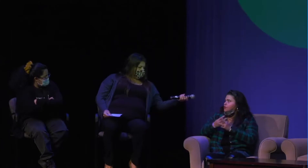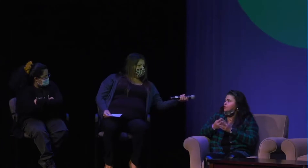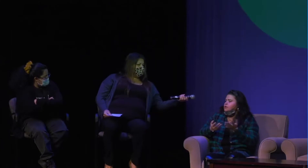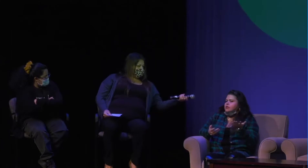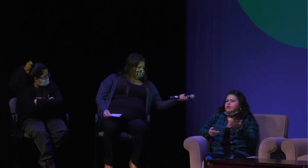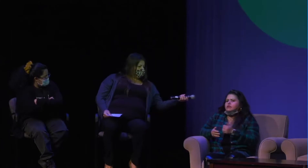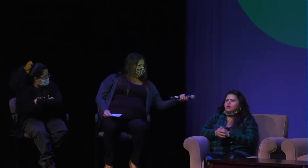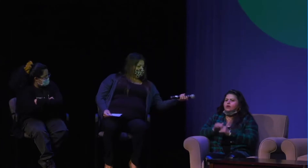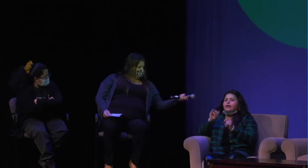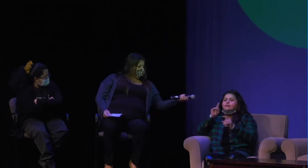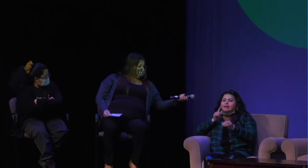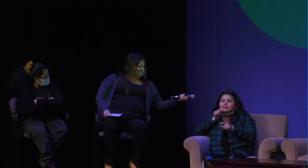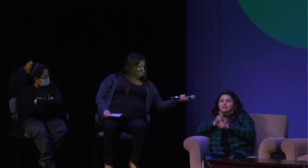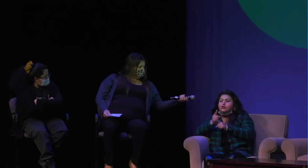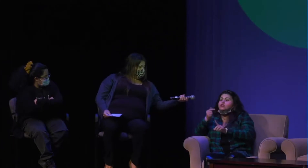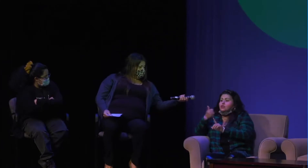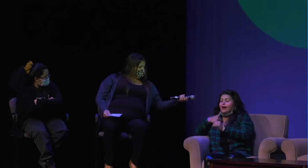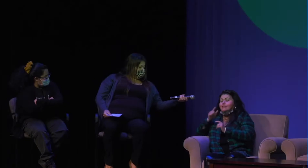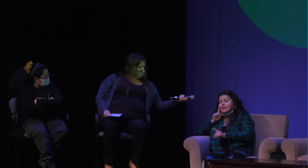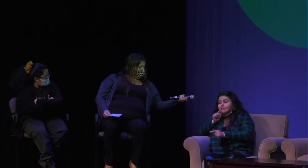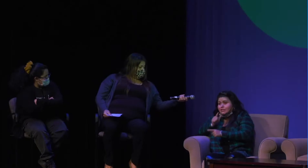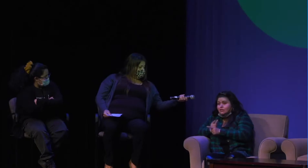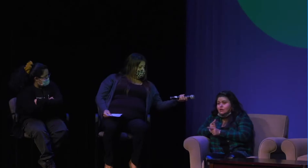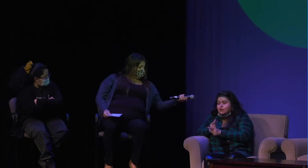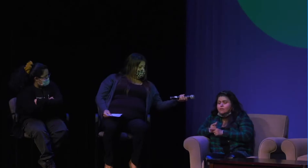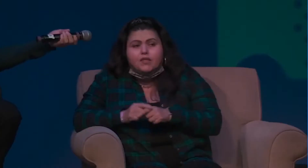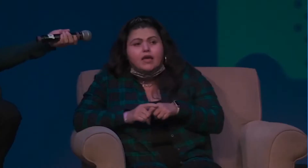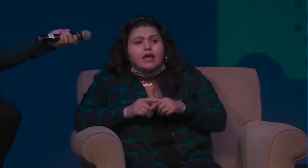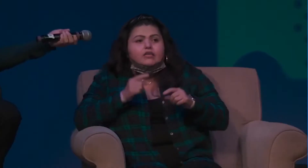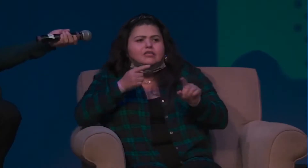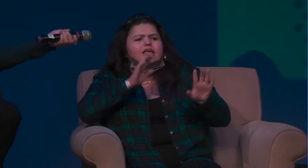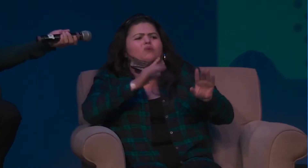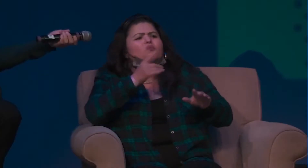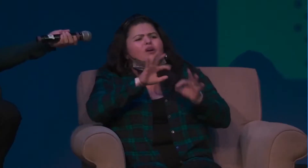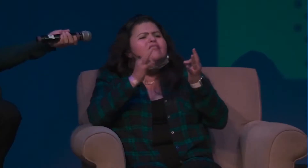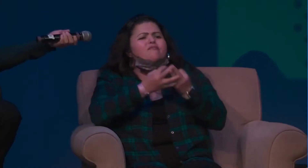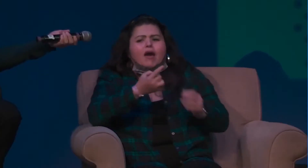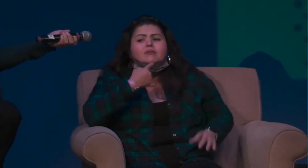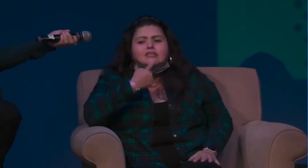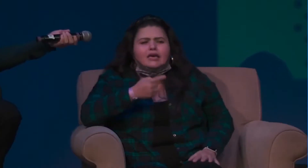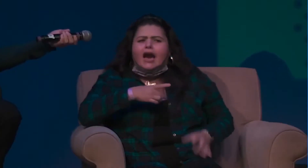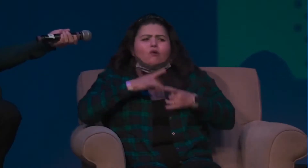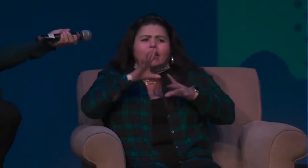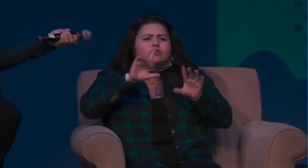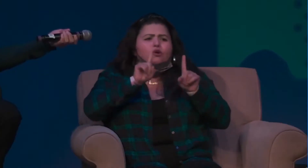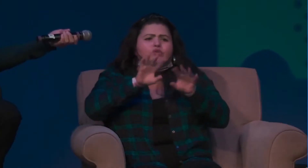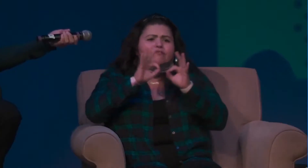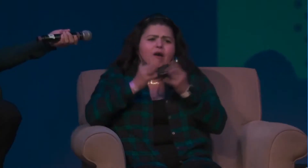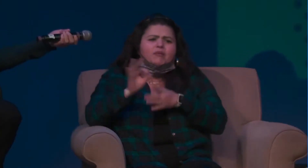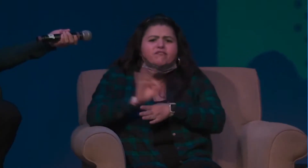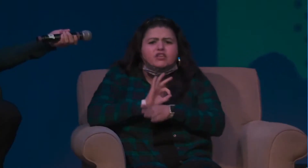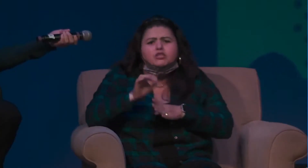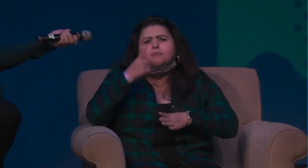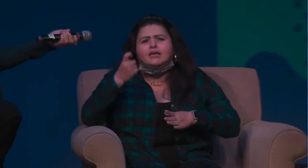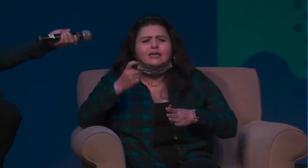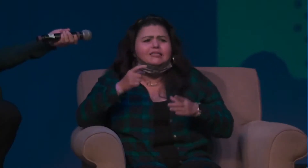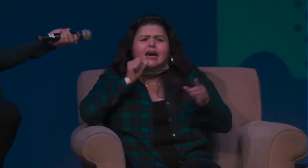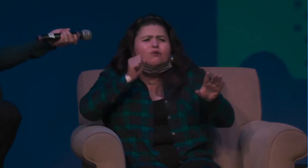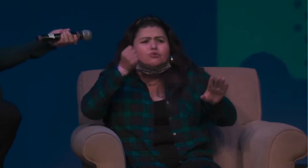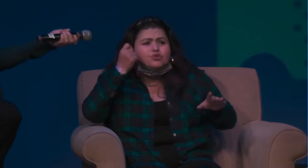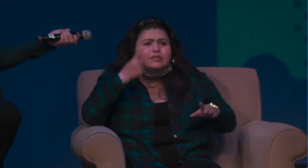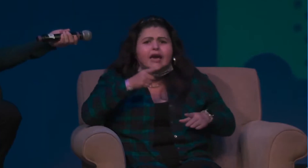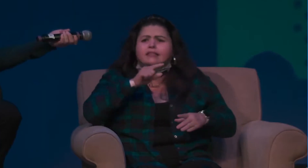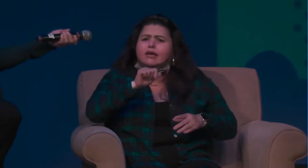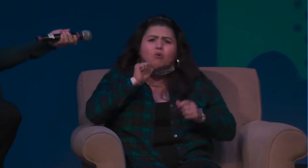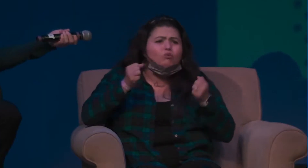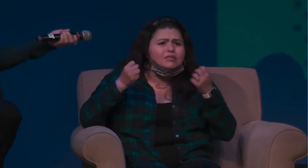both worlds. So like my sister, I have a deaf sister. She's like, what does the family say? I don't like to go to the family function because I